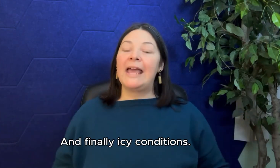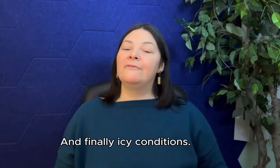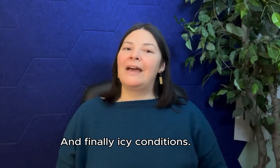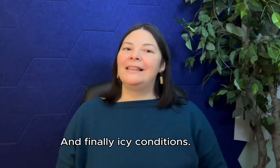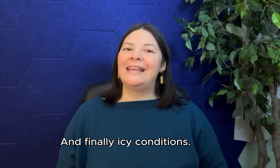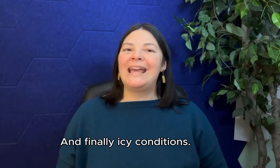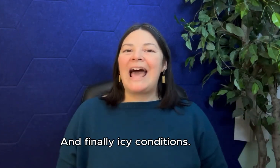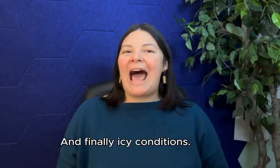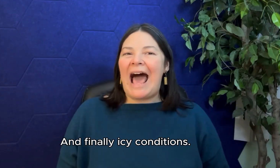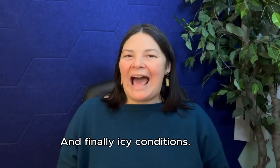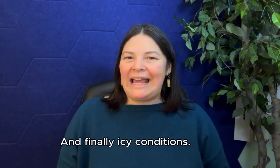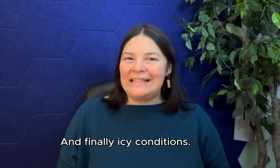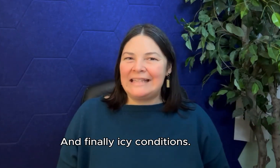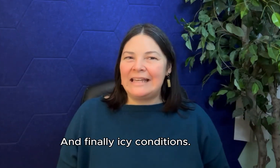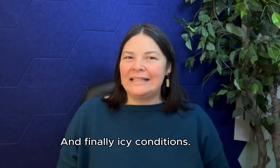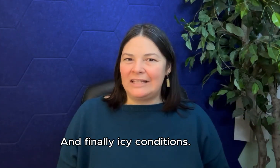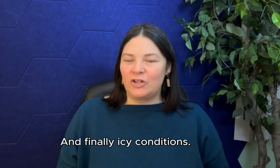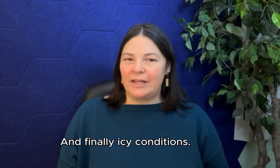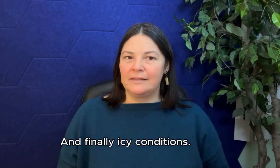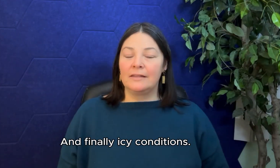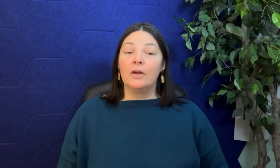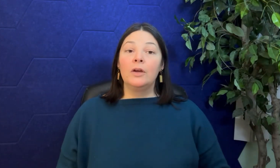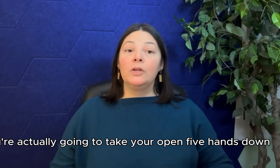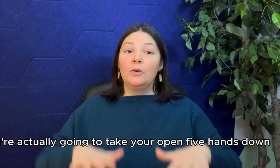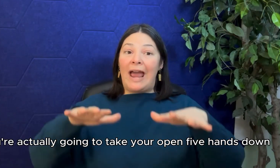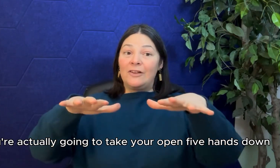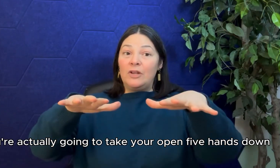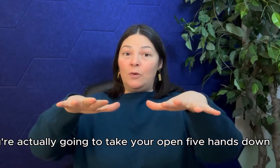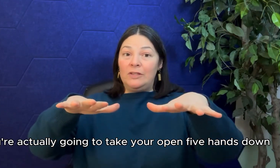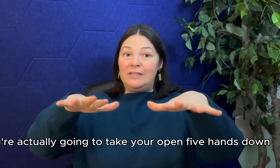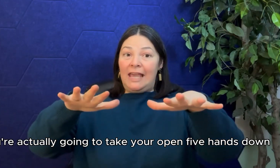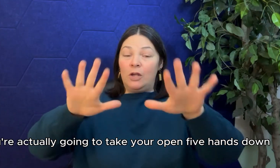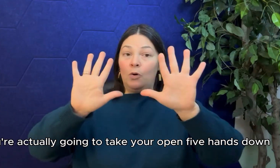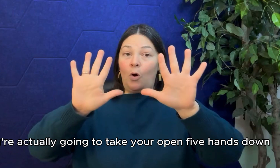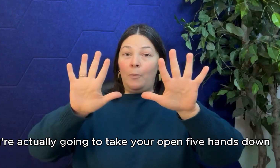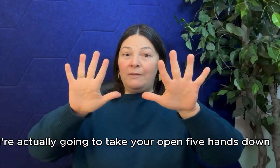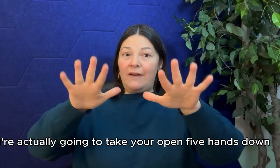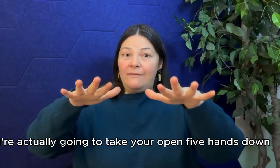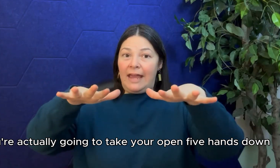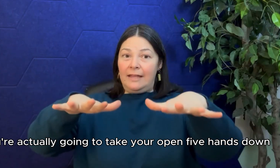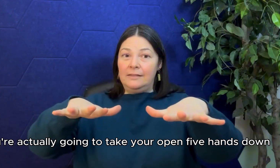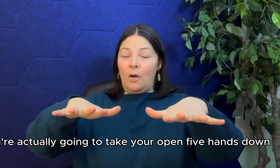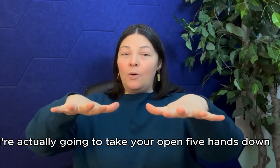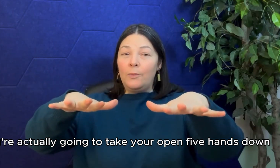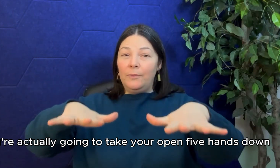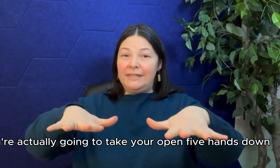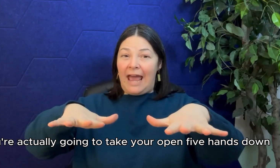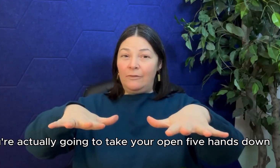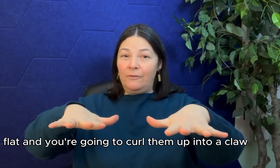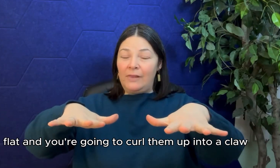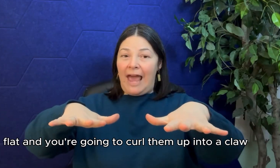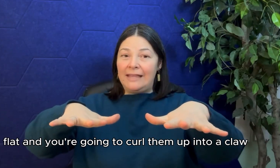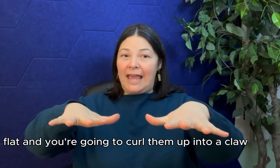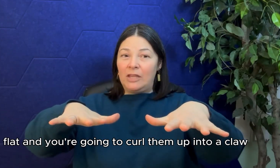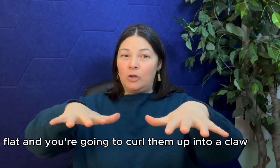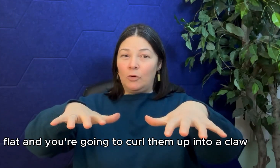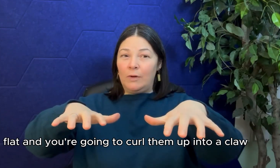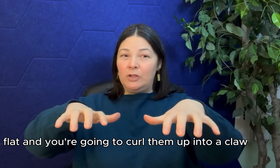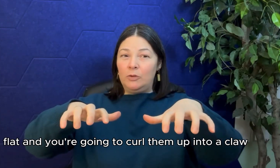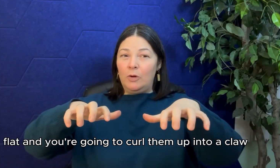And finally, icy conditions. You're actually going to take your open 5 hands down flat, and you're going to